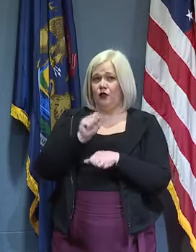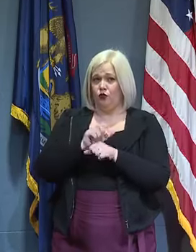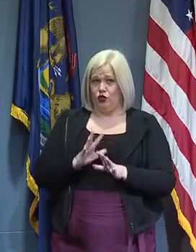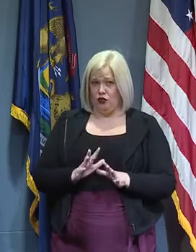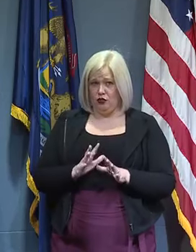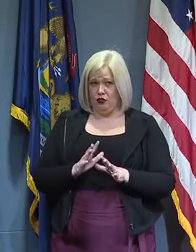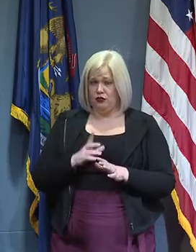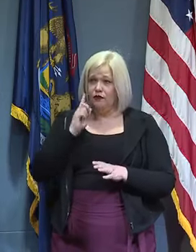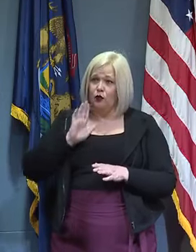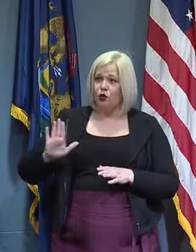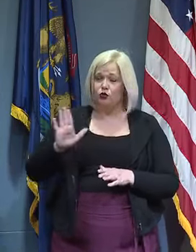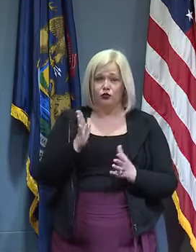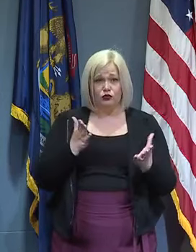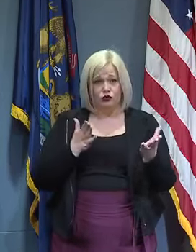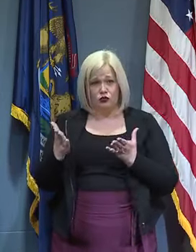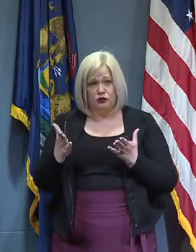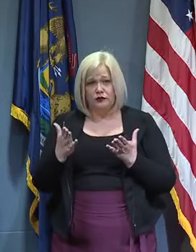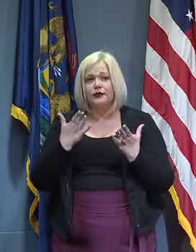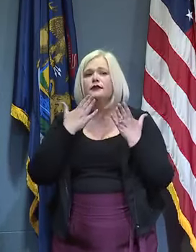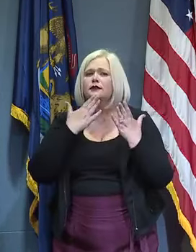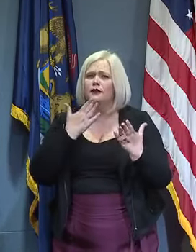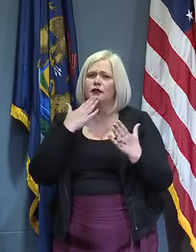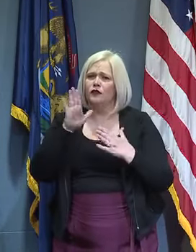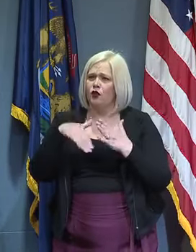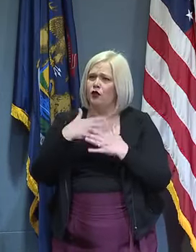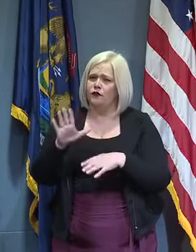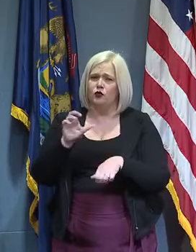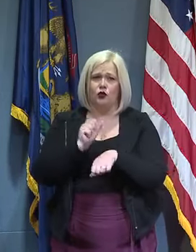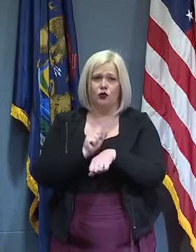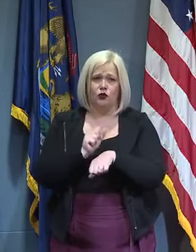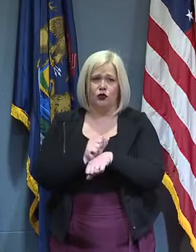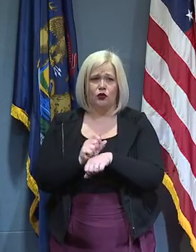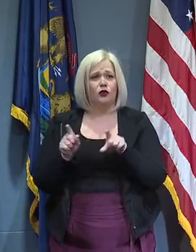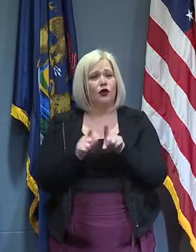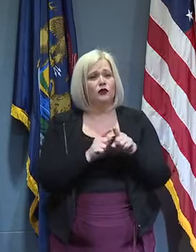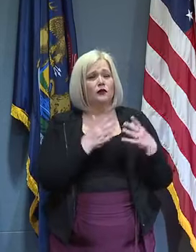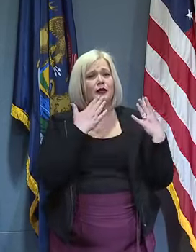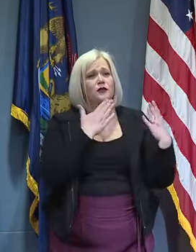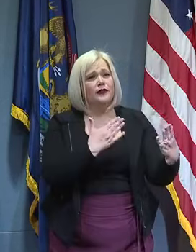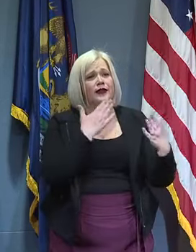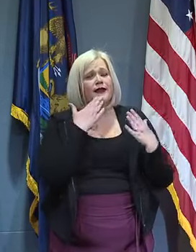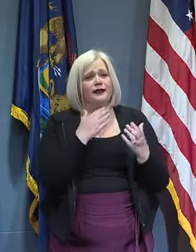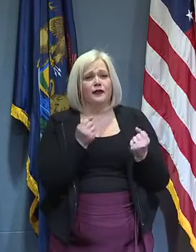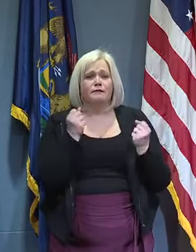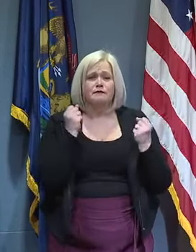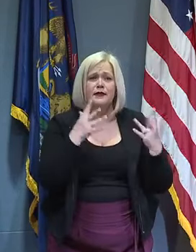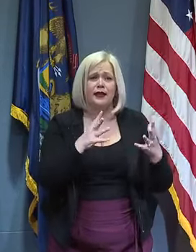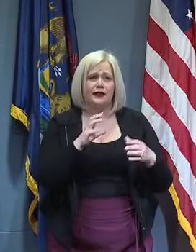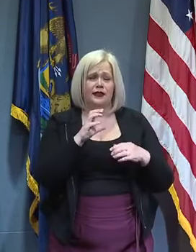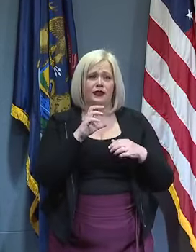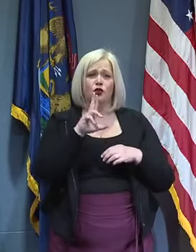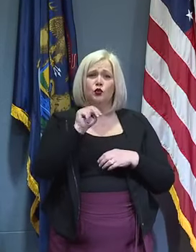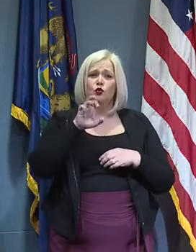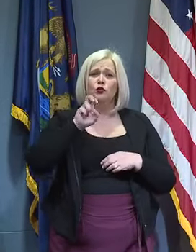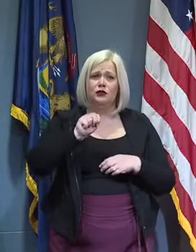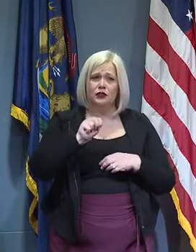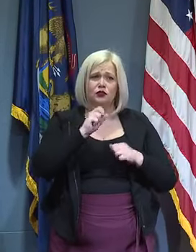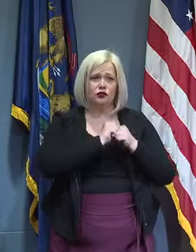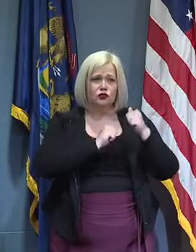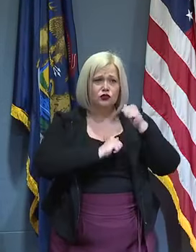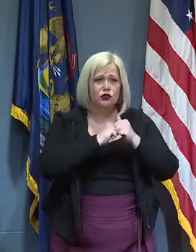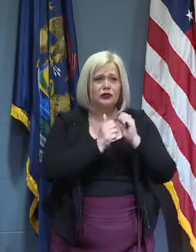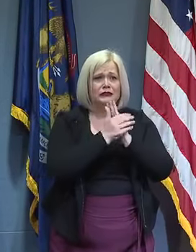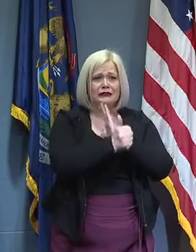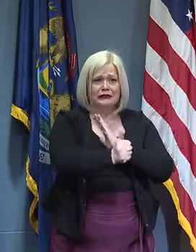for all that you are doing. I'd also like to take a moment to thank the thousands of union construction skilled trades men and